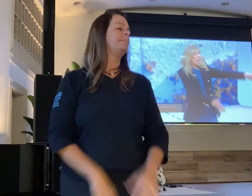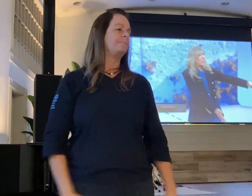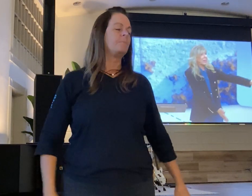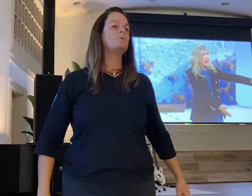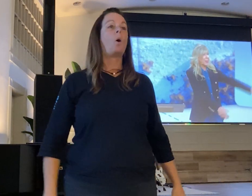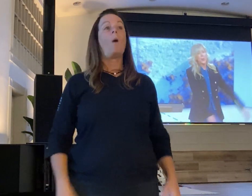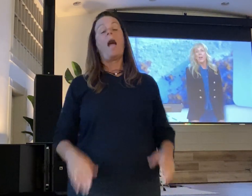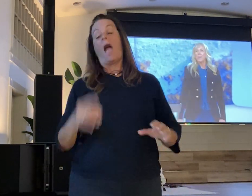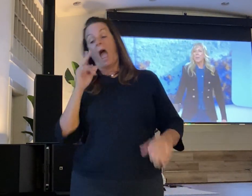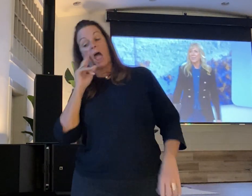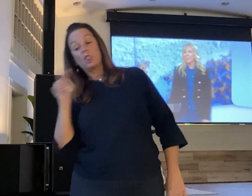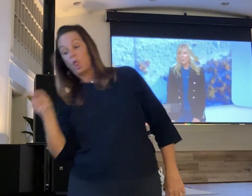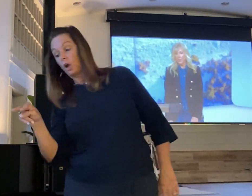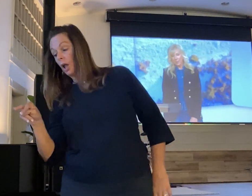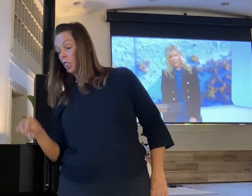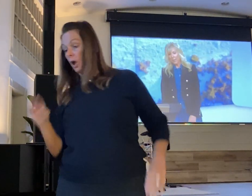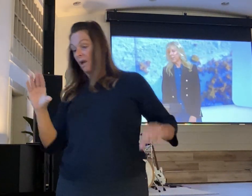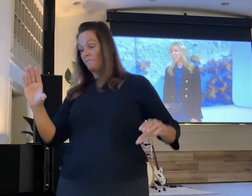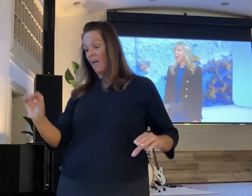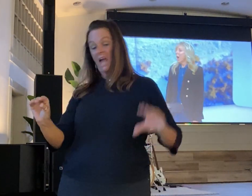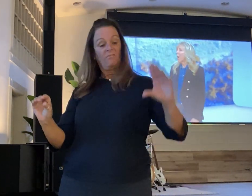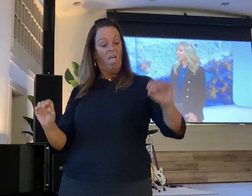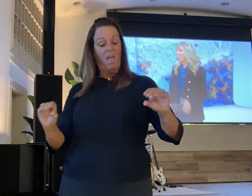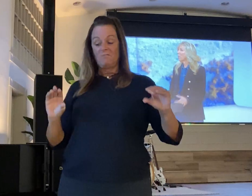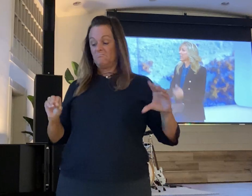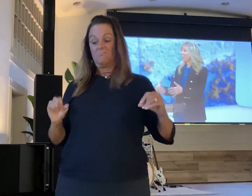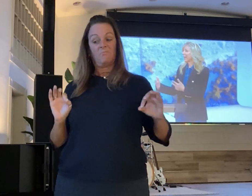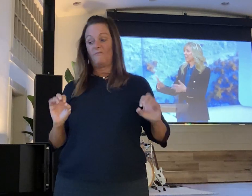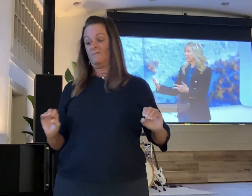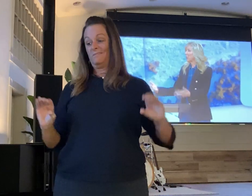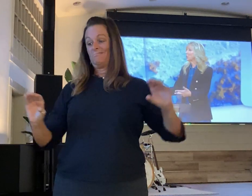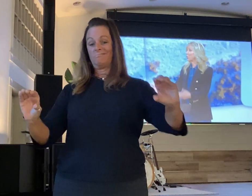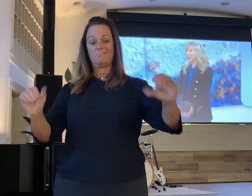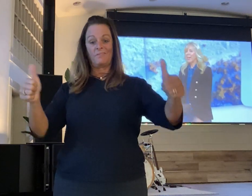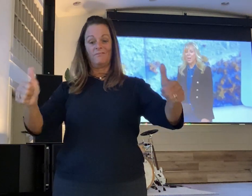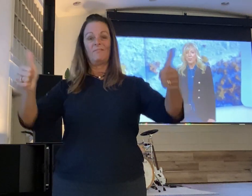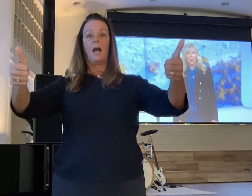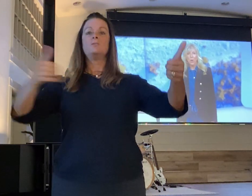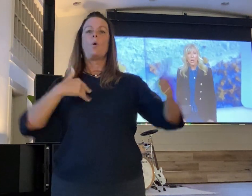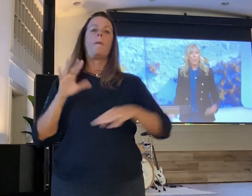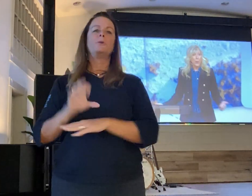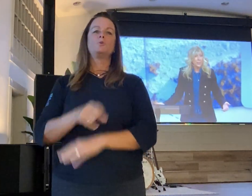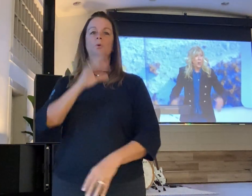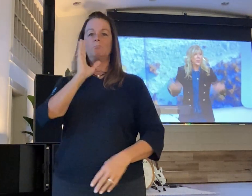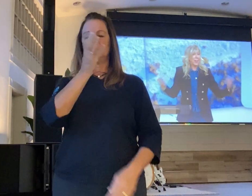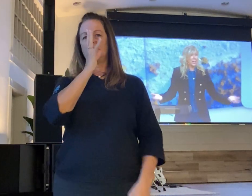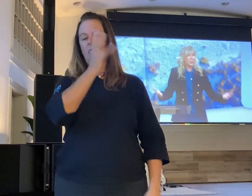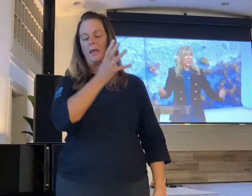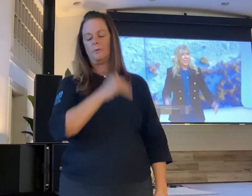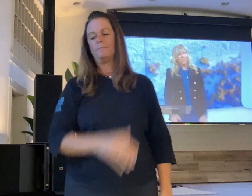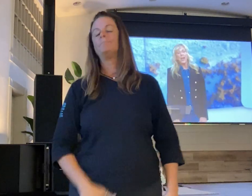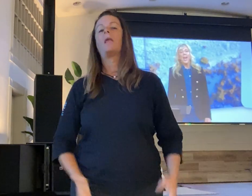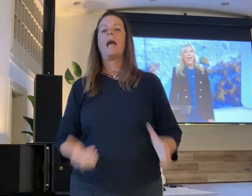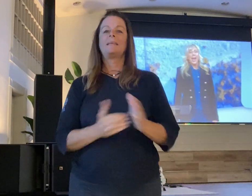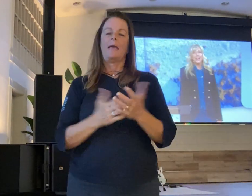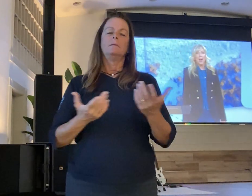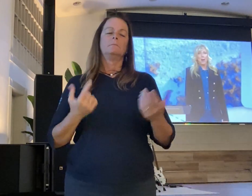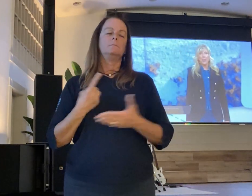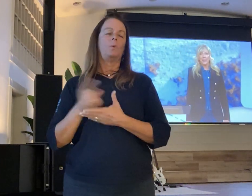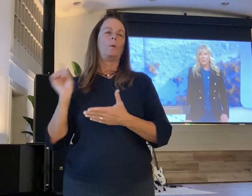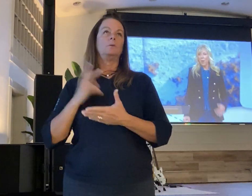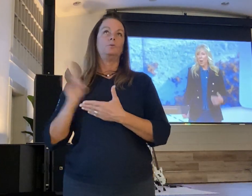I always do check my tire, but you know, it's a little bit, okay, yeah. So over time, I get used to it. So a couple weeks ago, this light comes on